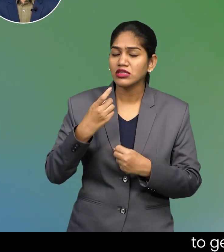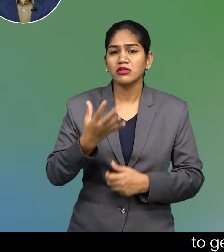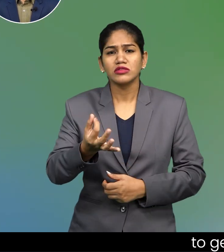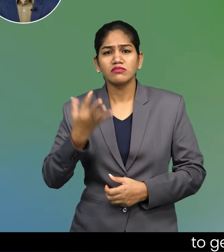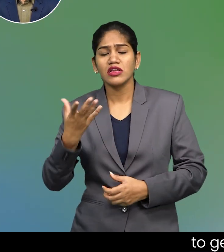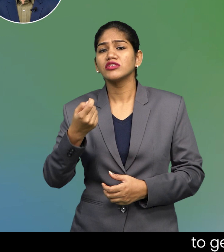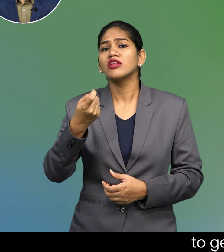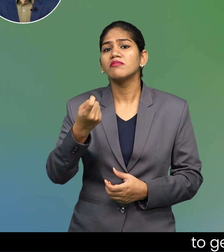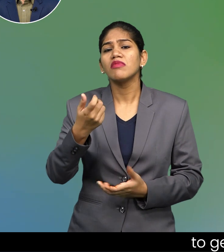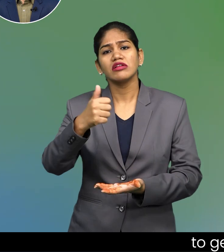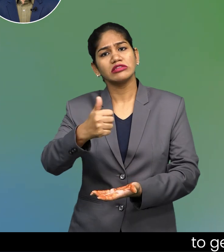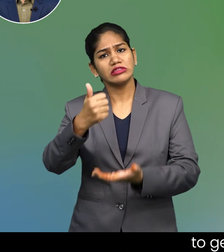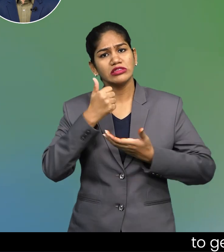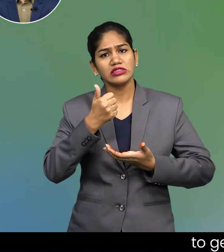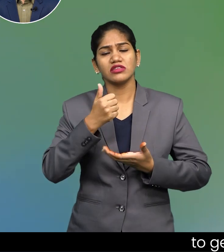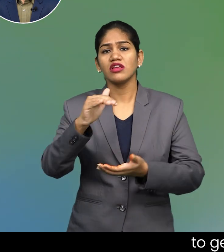grants.